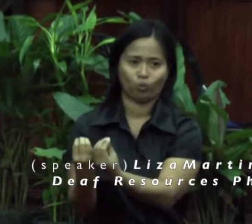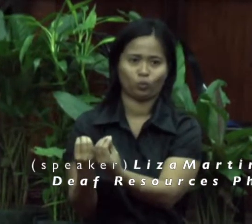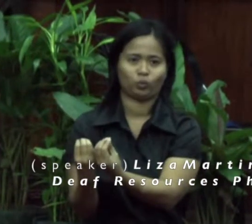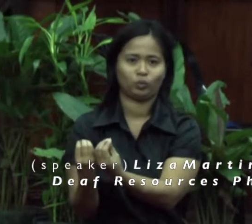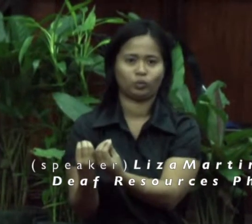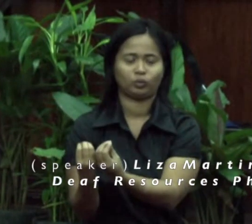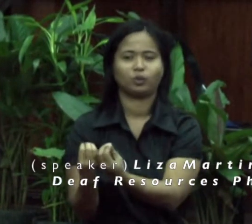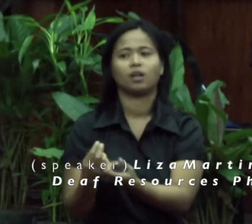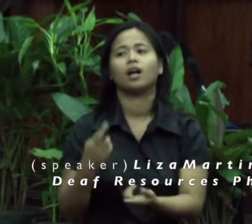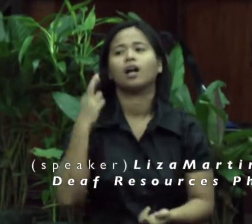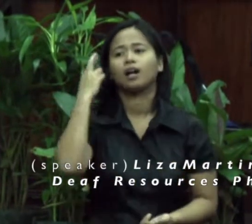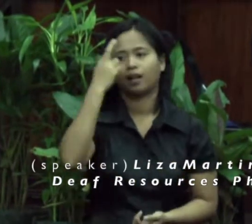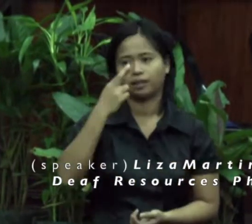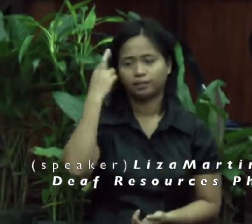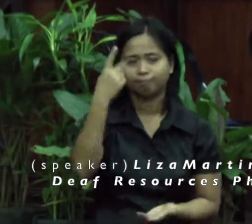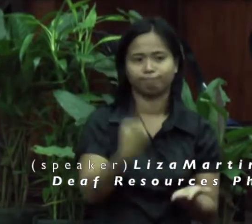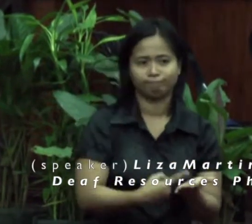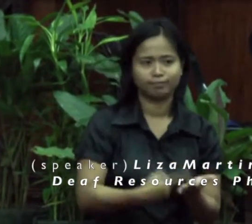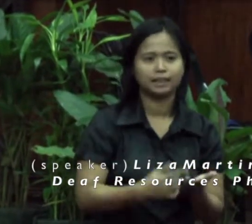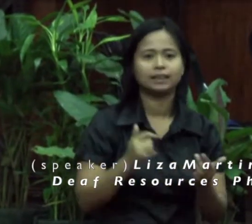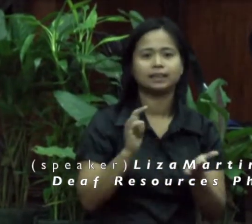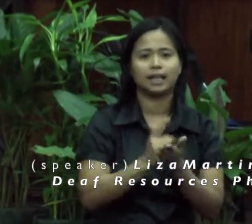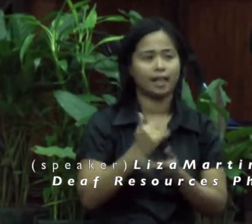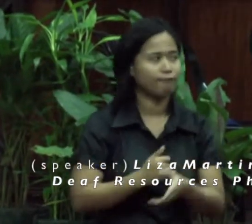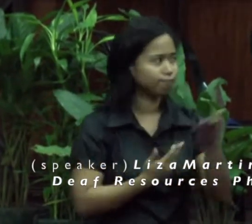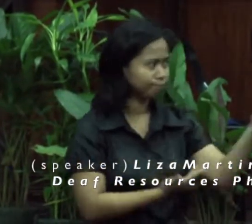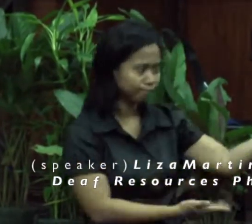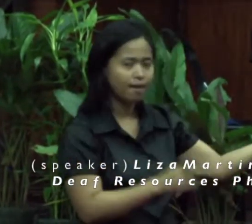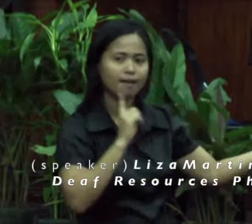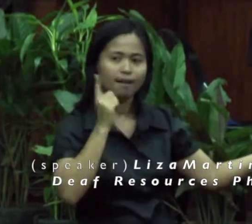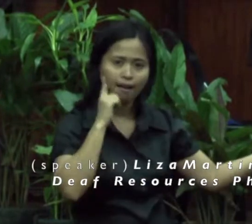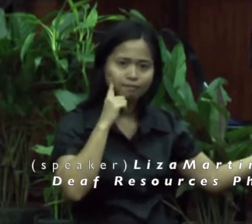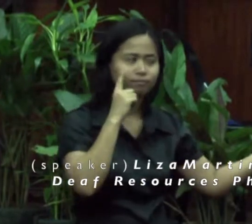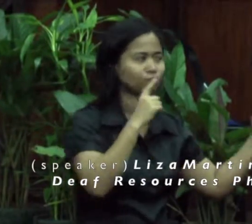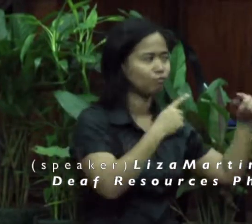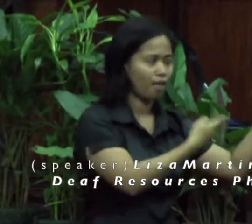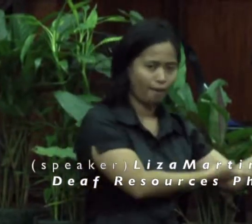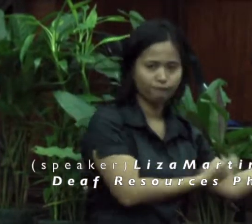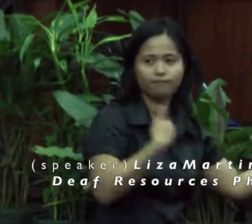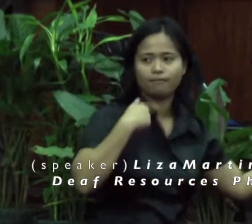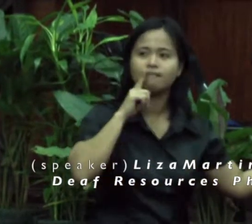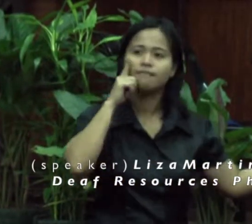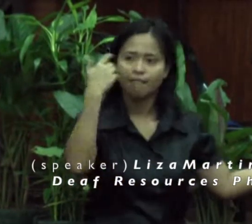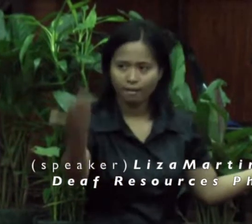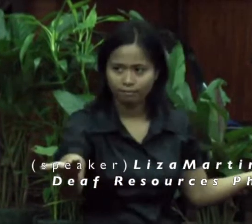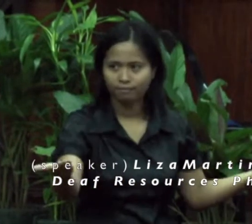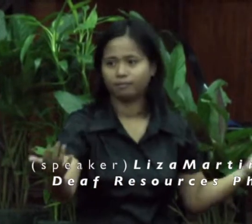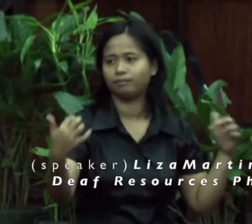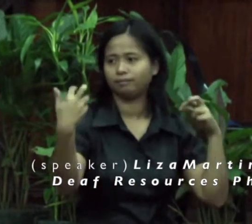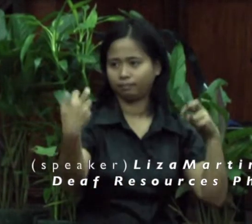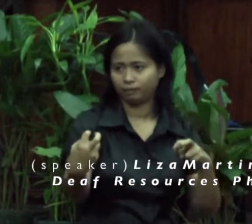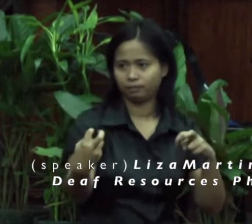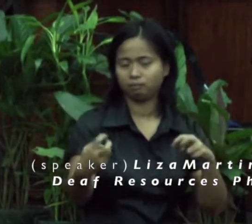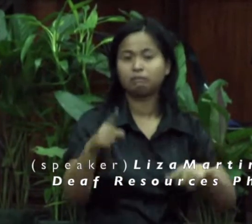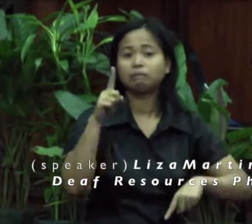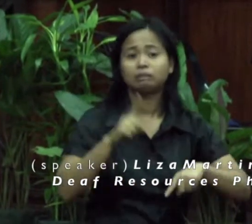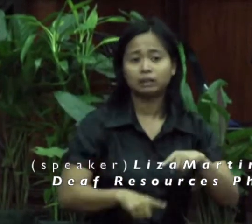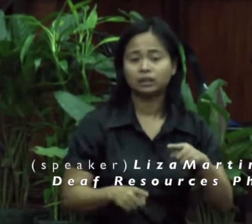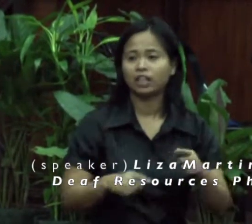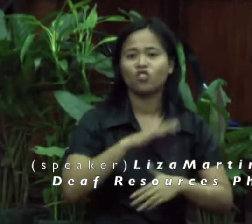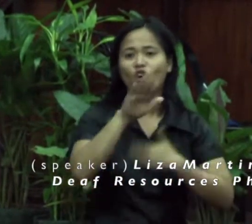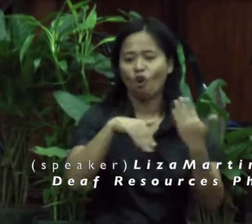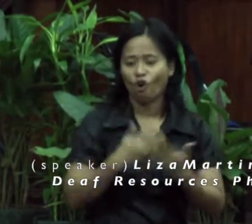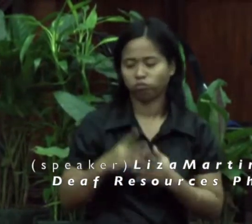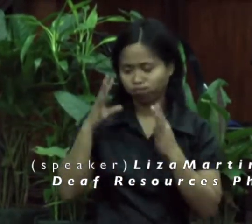talking about this and why we have deaf people up on the stage and we also have deaf people in the audience. Okay, we cannot leave all